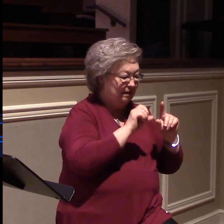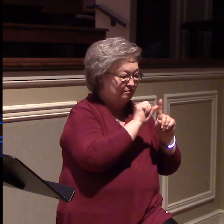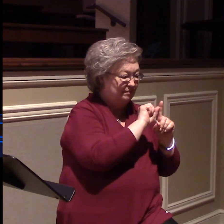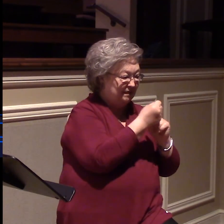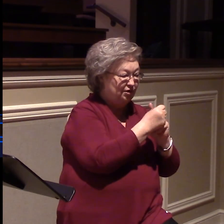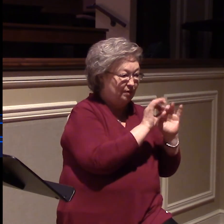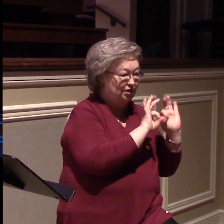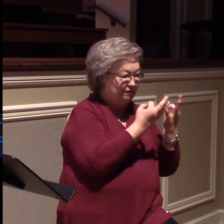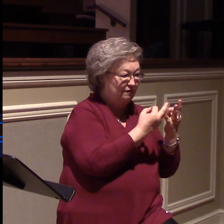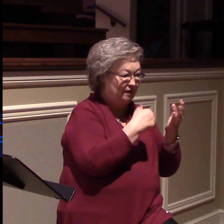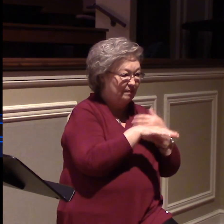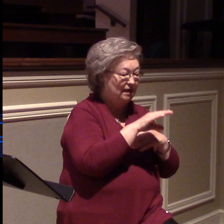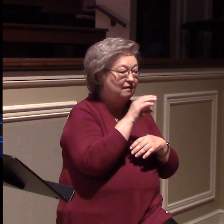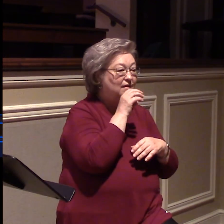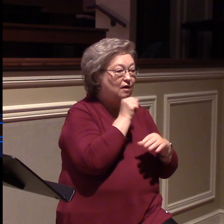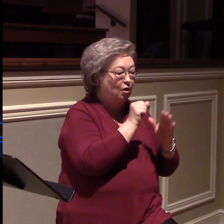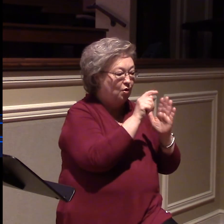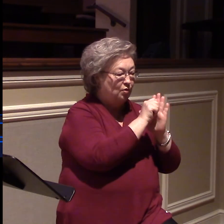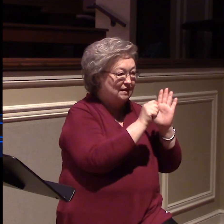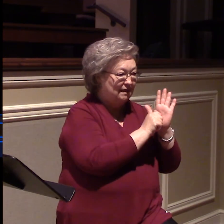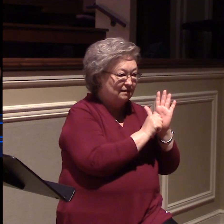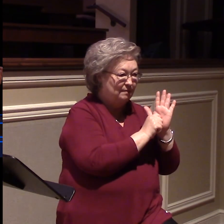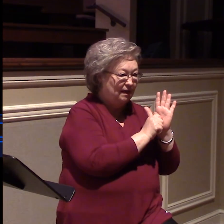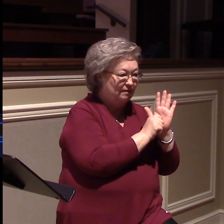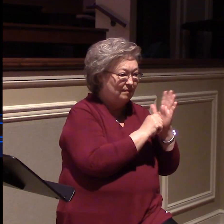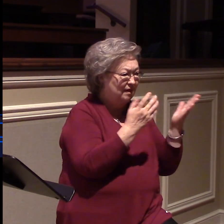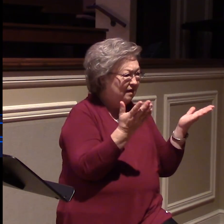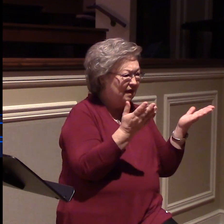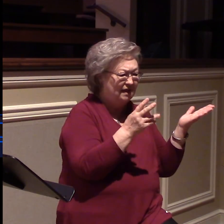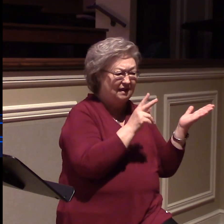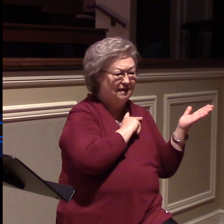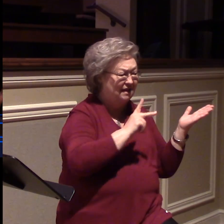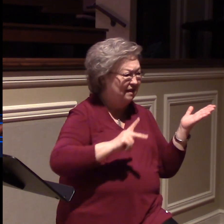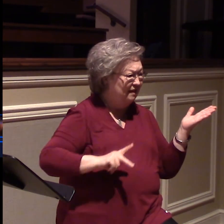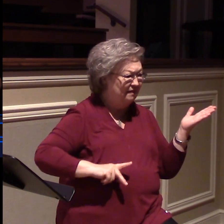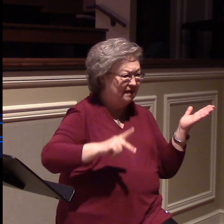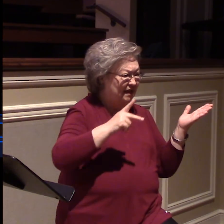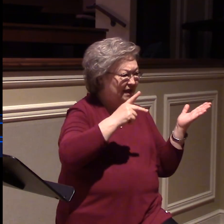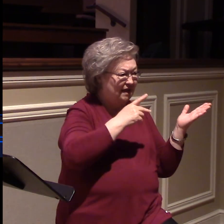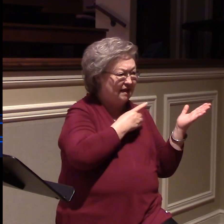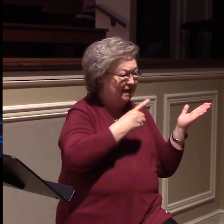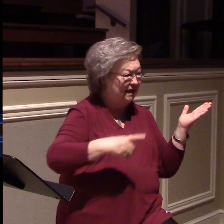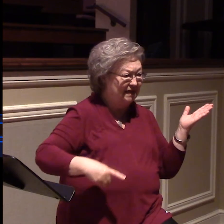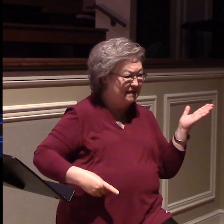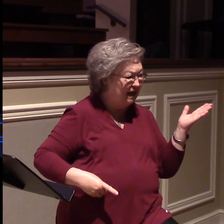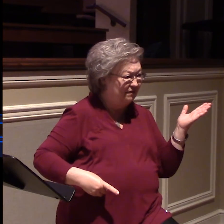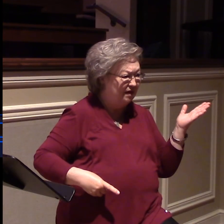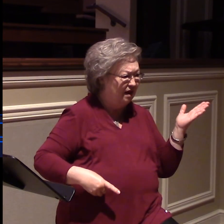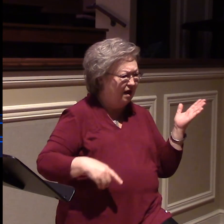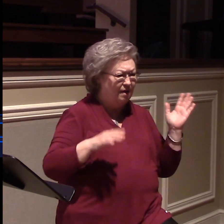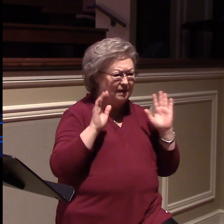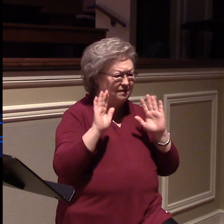to hand its faith to the next generation. Guys like King David, oh my goodness, what a man, what a guy,